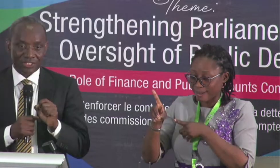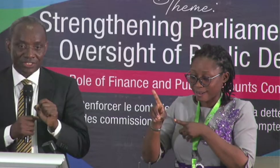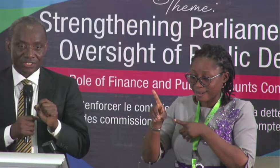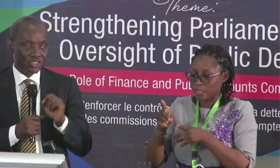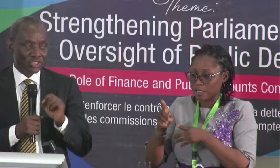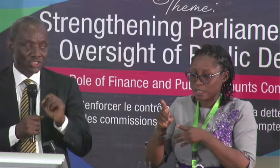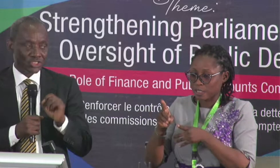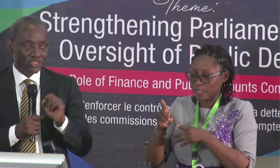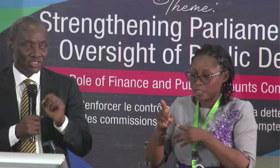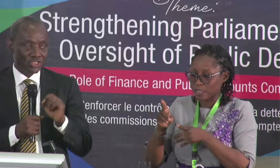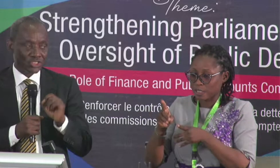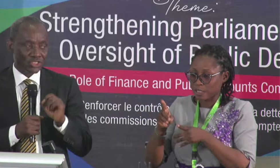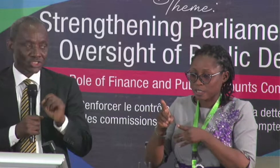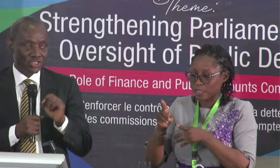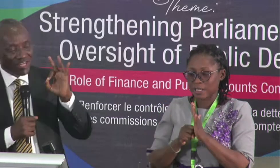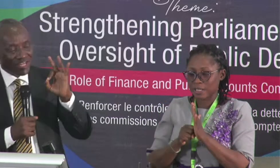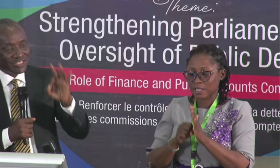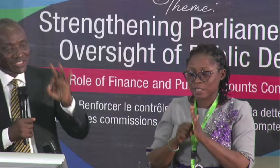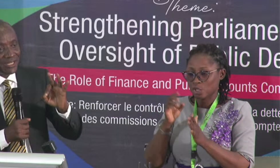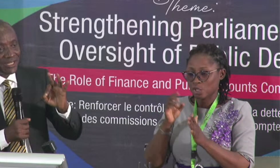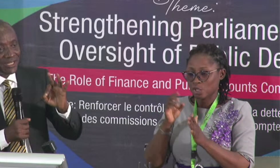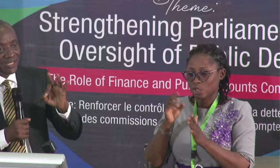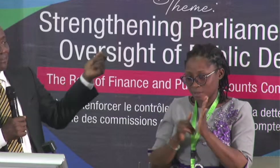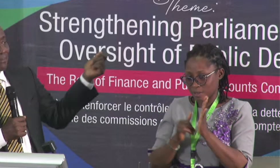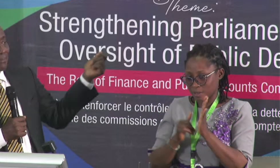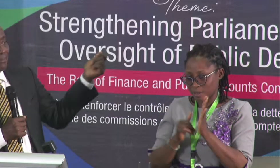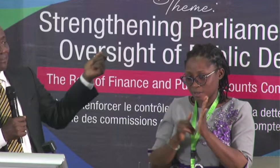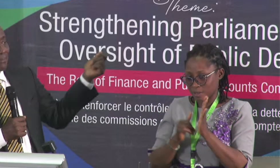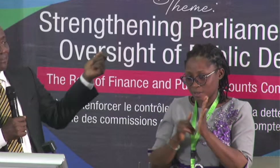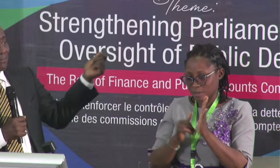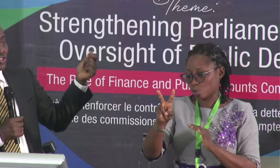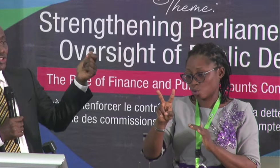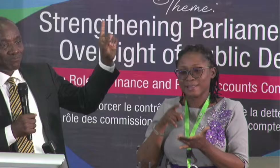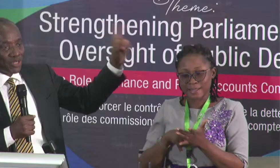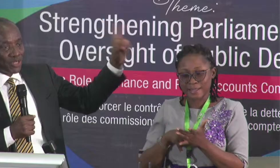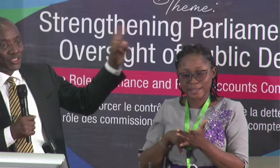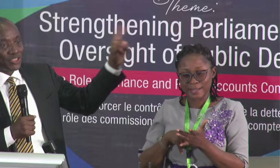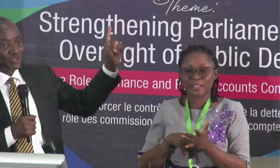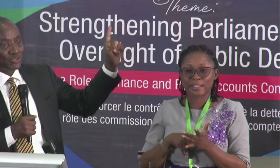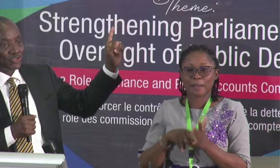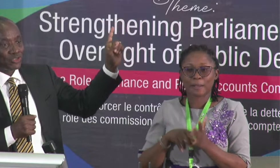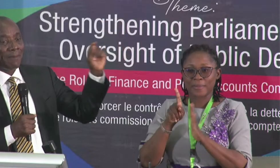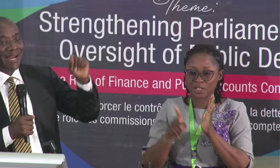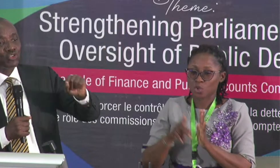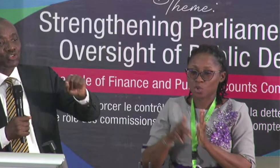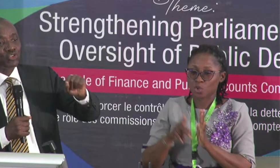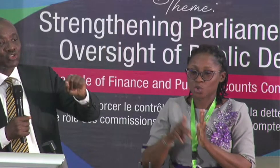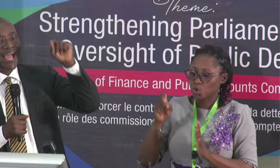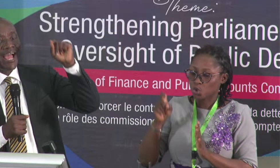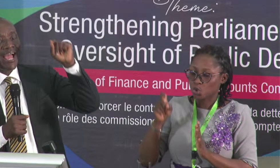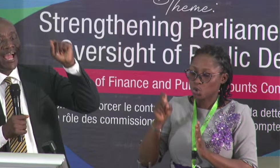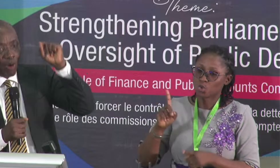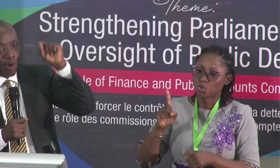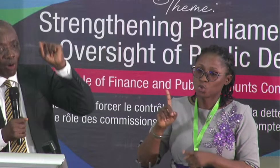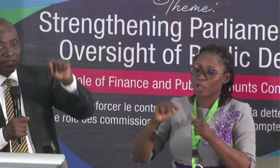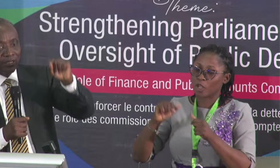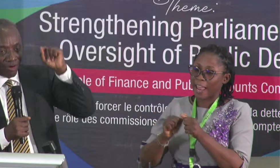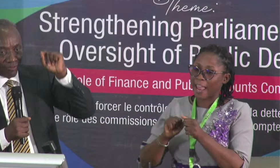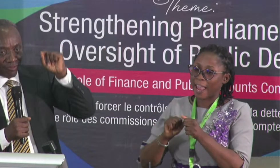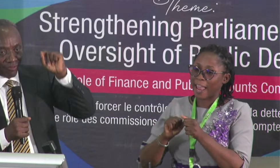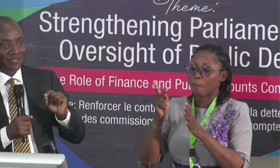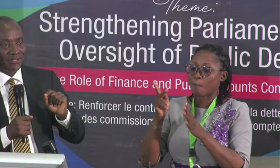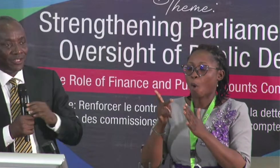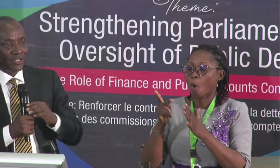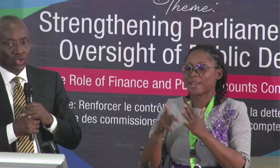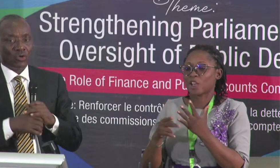policy, chapter 2. Interestingly, this chapter of the Constitution principles should apply to every public